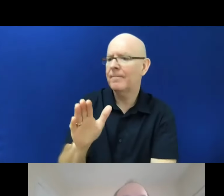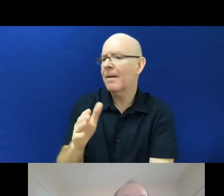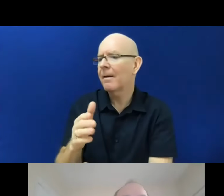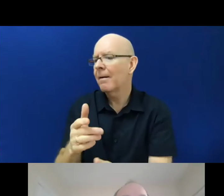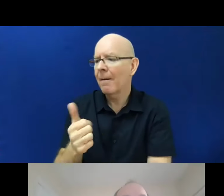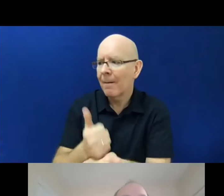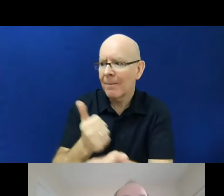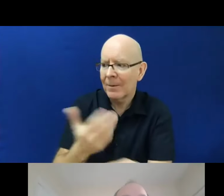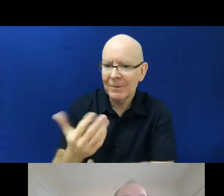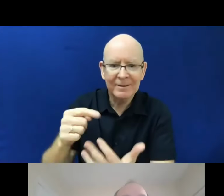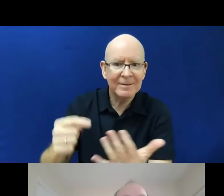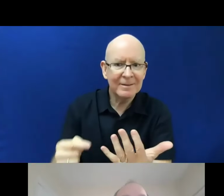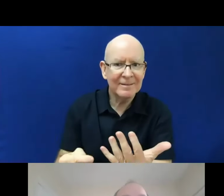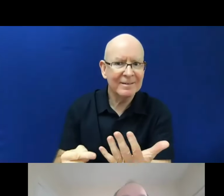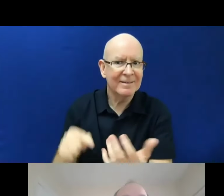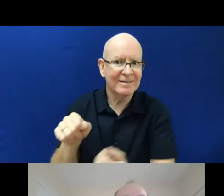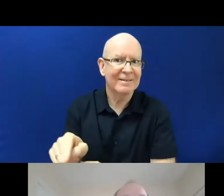Shall I go to the second slide?